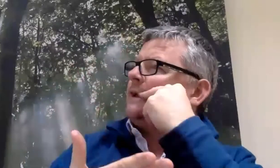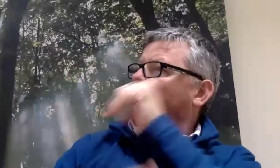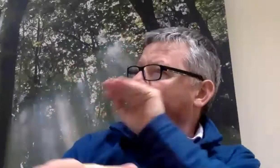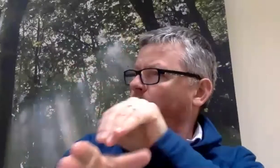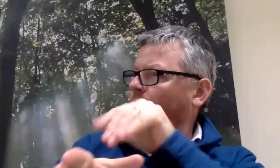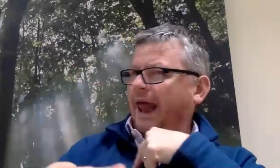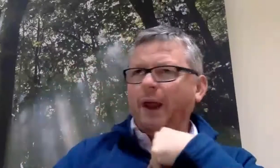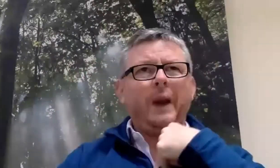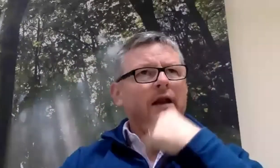for interpreters.